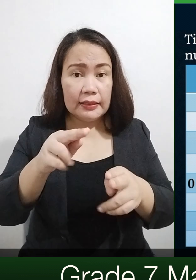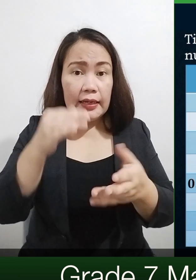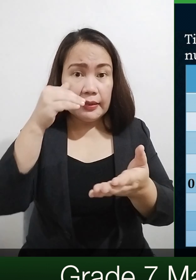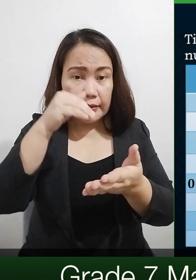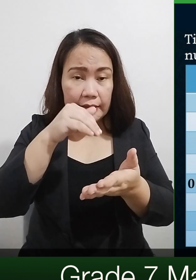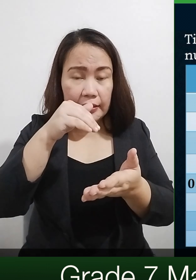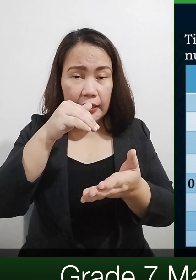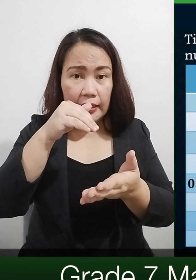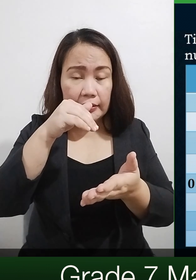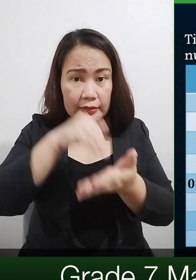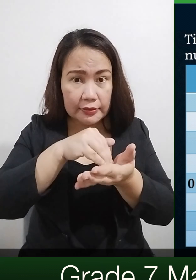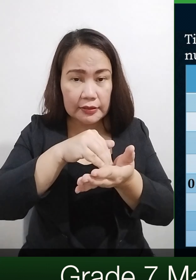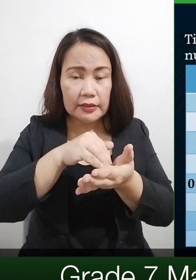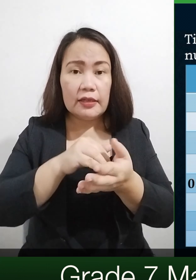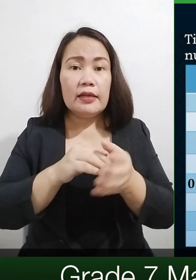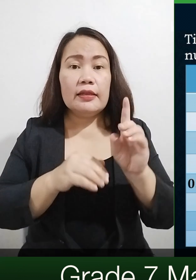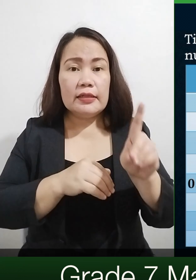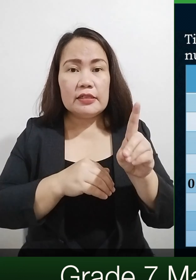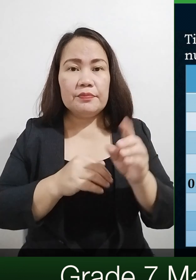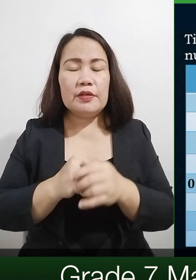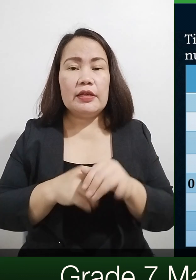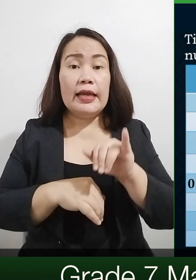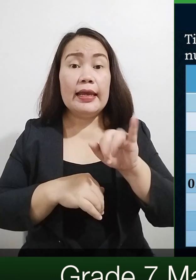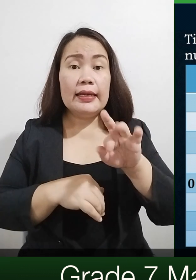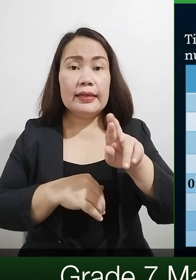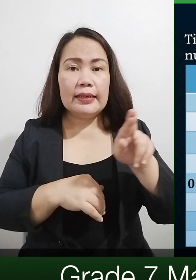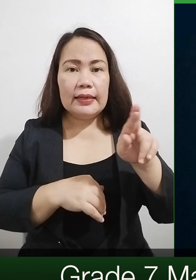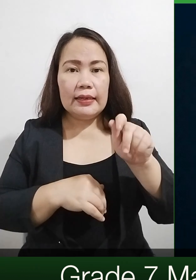under irrational number.